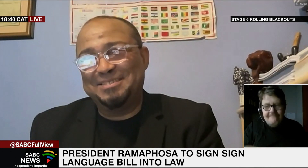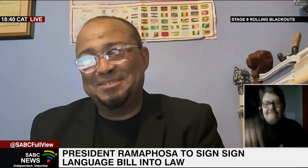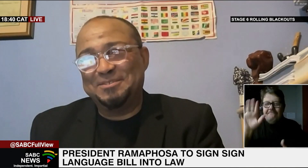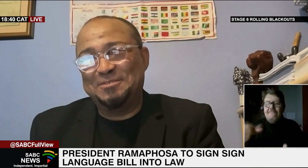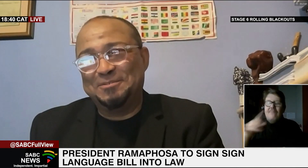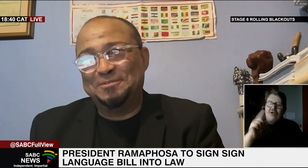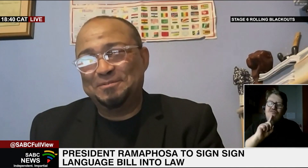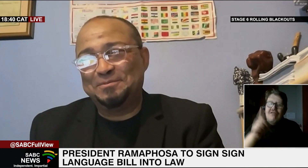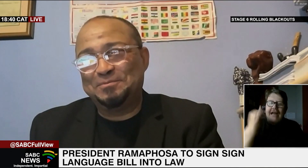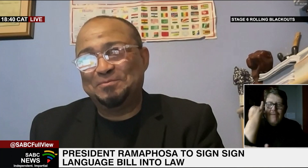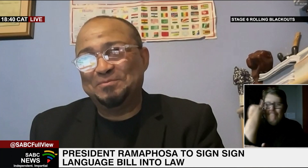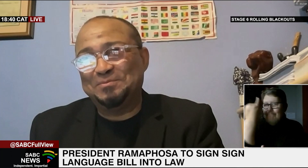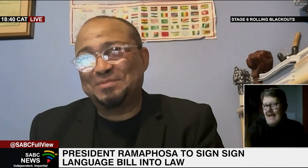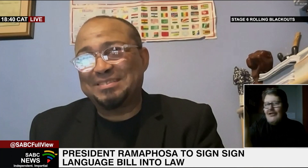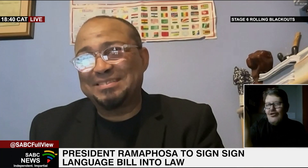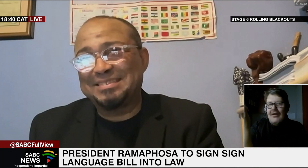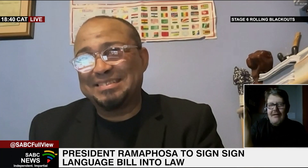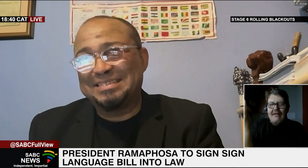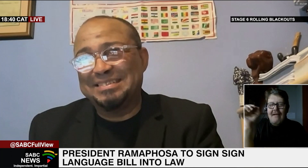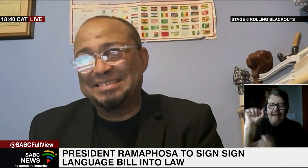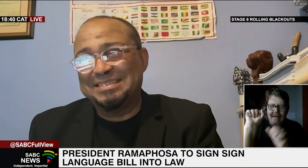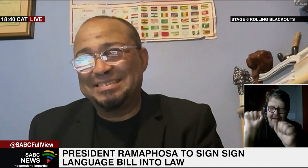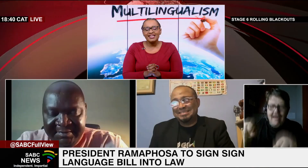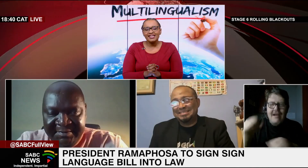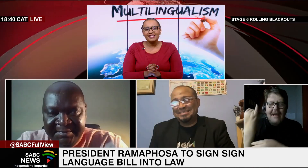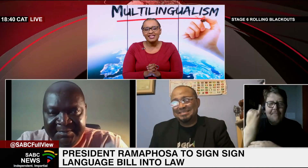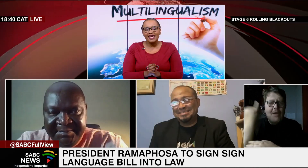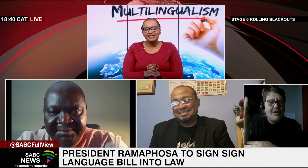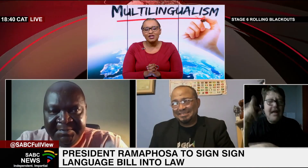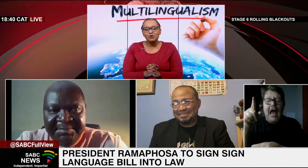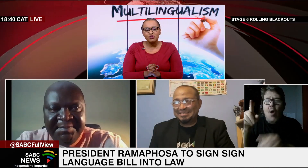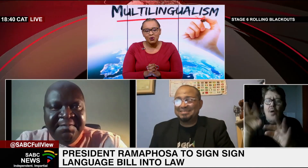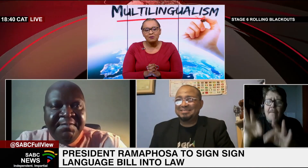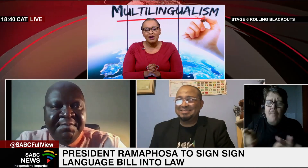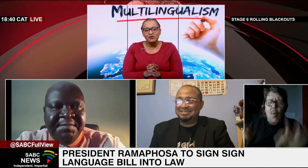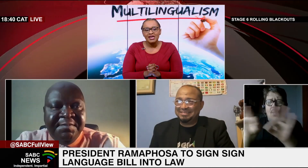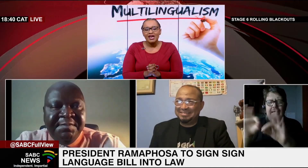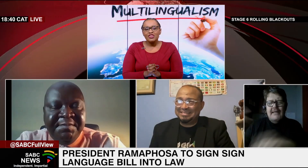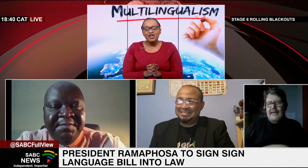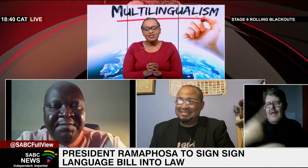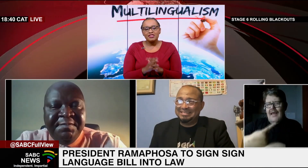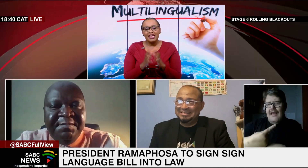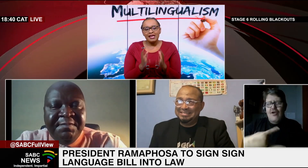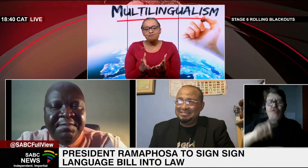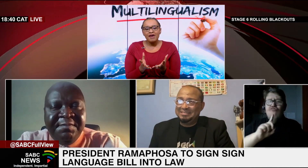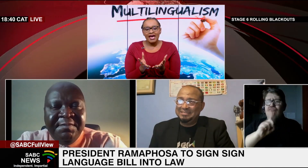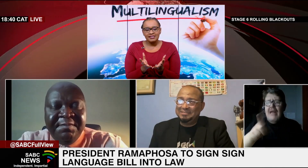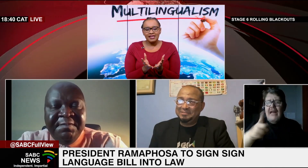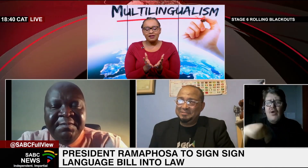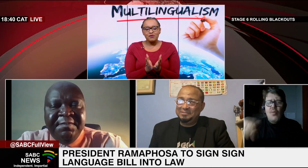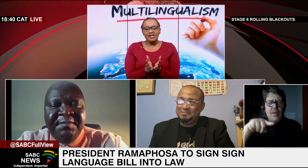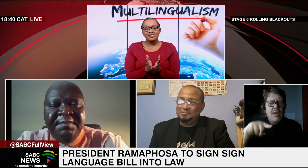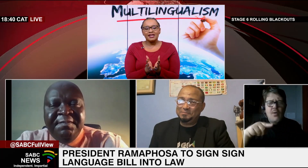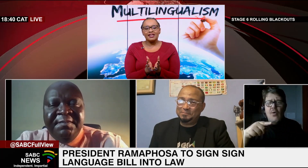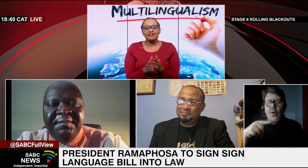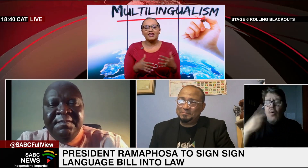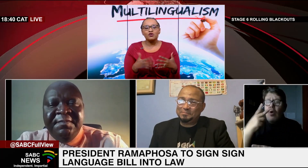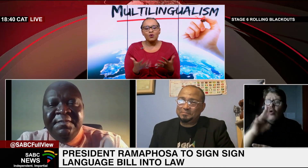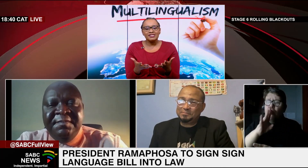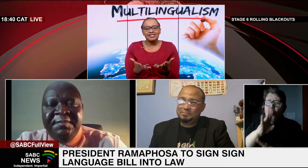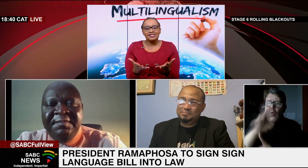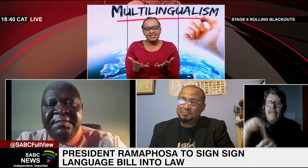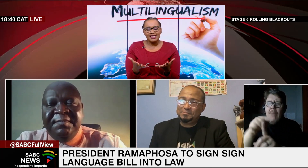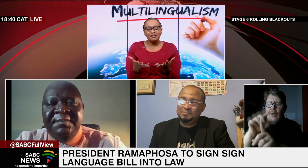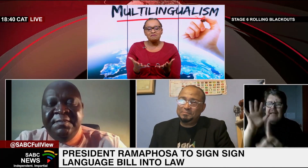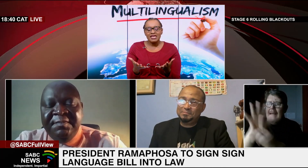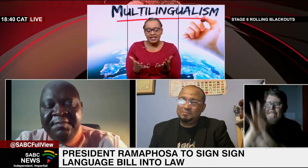history. I can only imagine how important this day is, and we'll talk about the impact at a practical level and